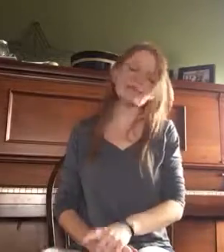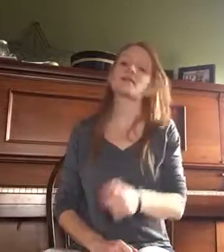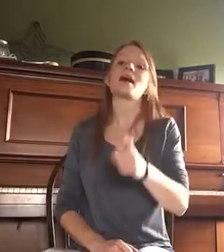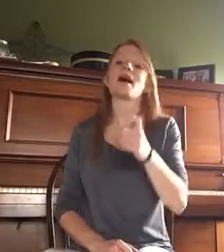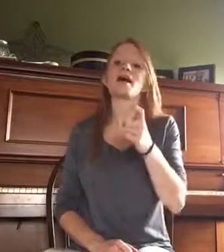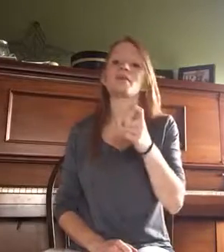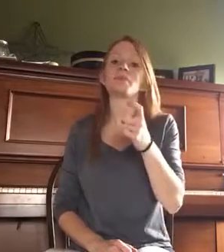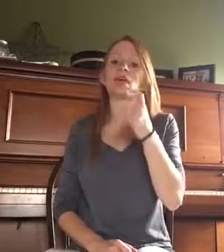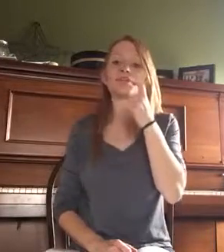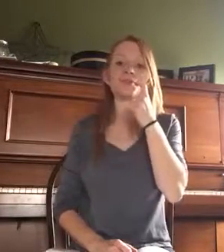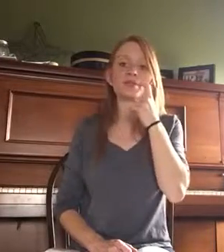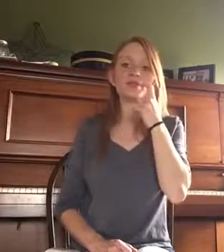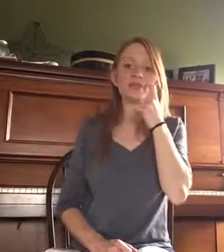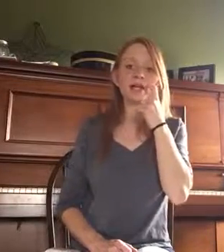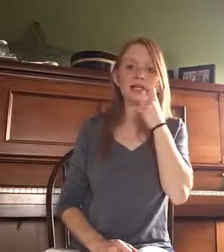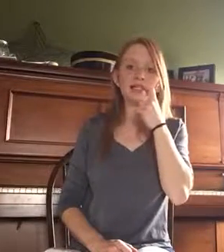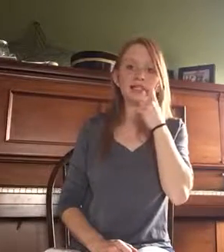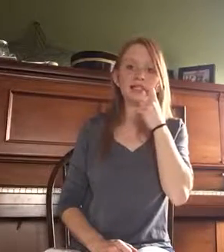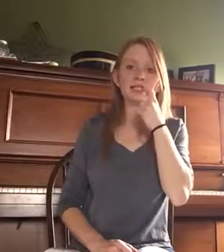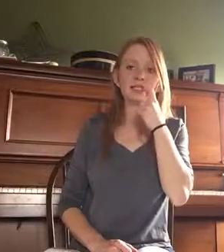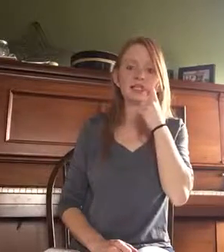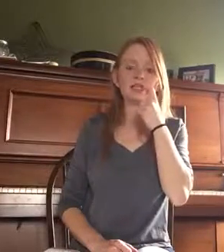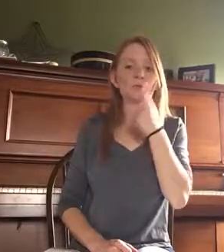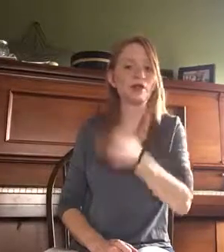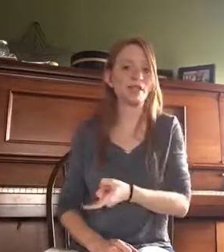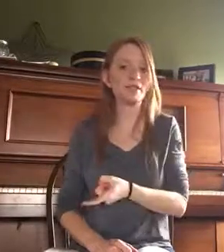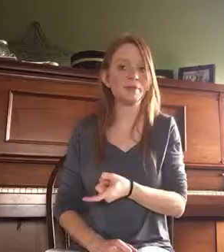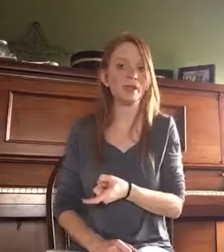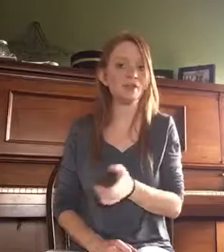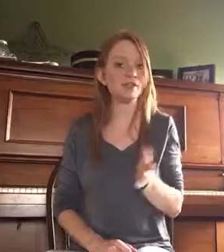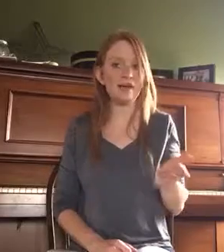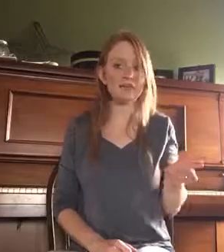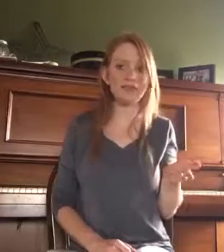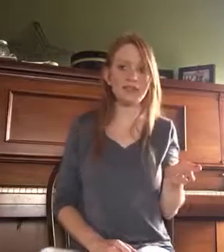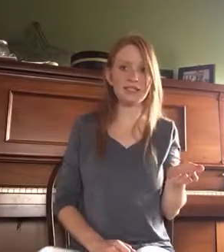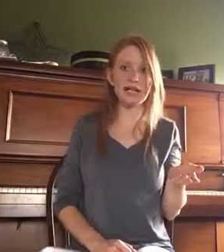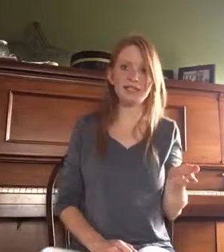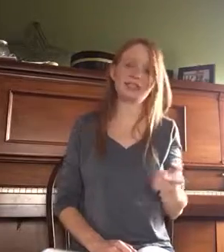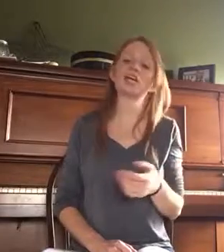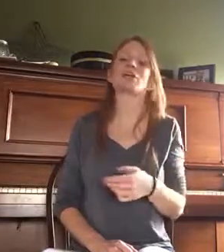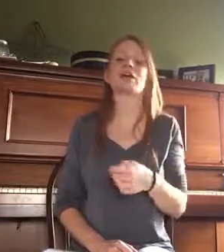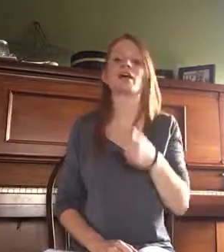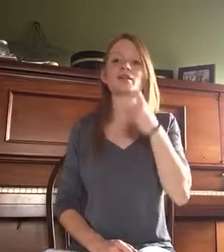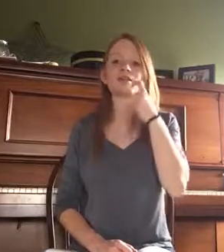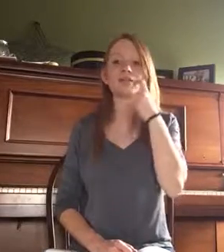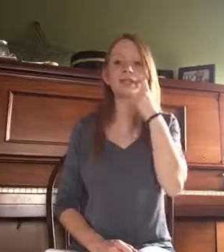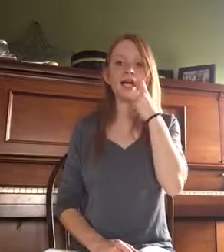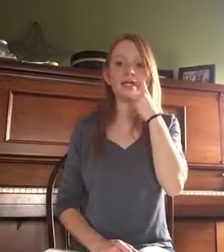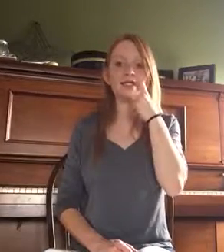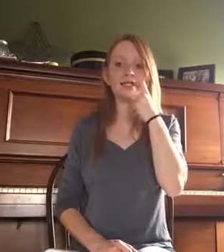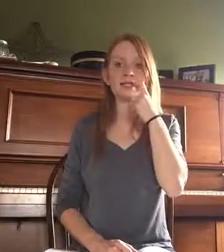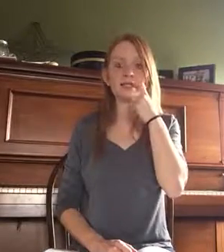Glass, I showed you this for glass. The book has something else. I haven't seen that sign in this area, so glass.